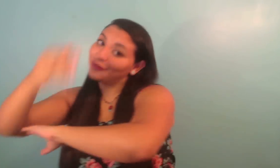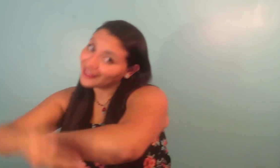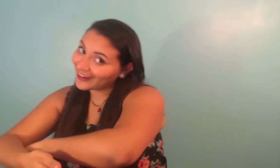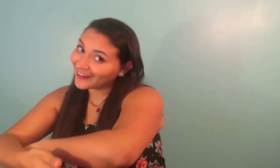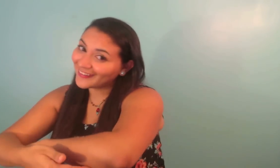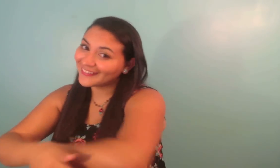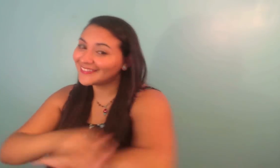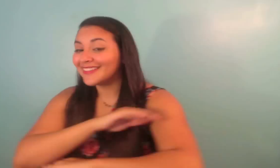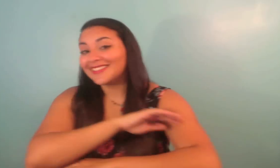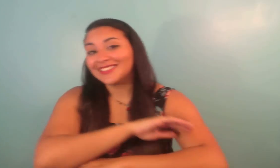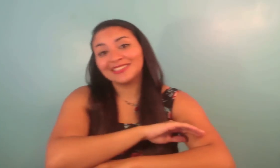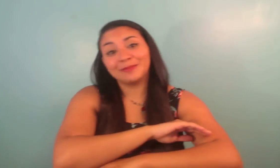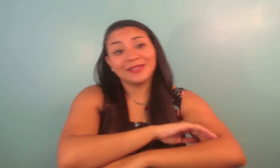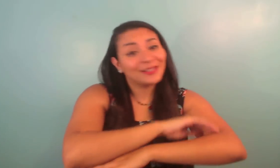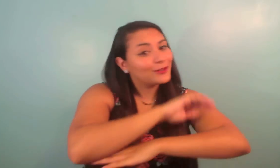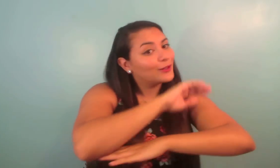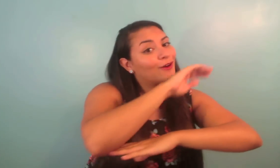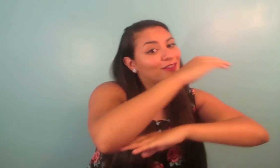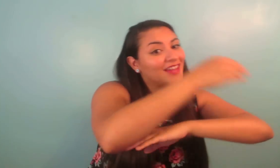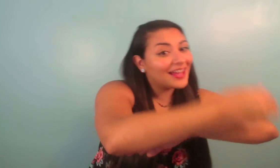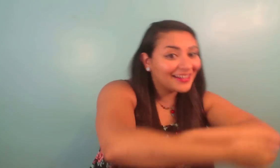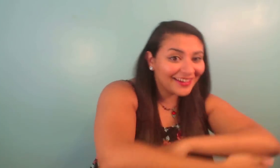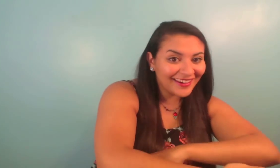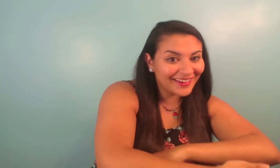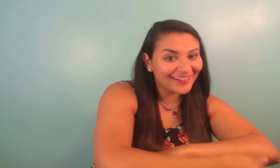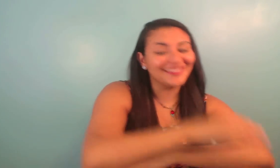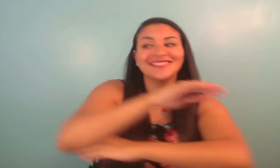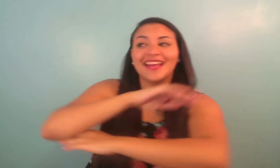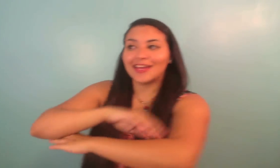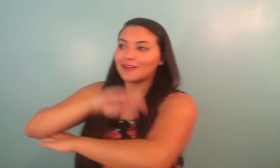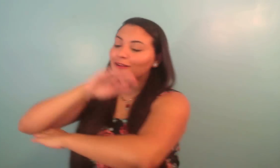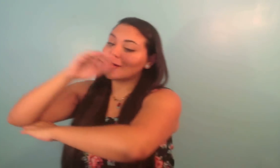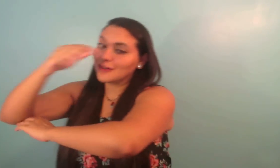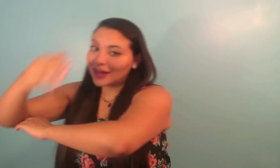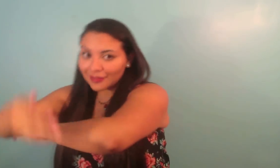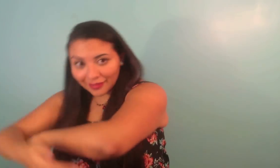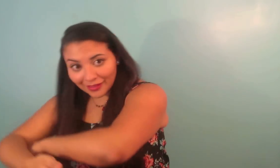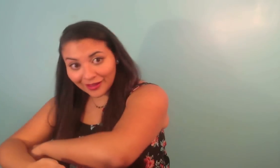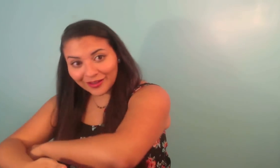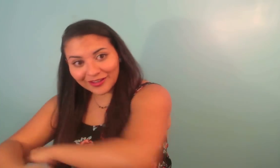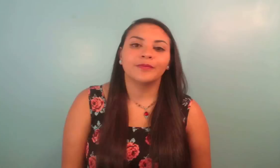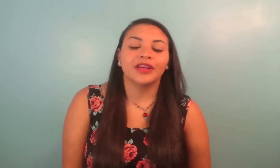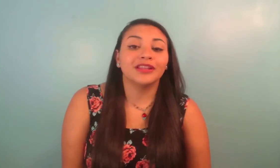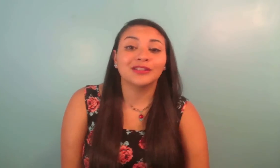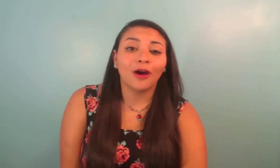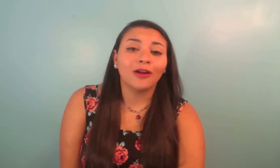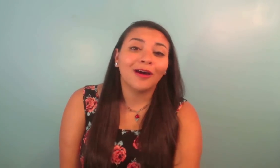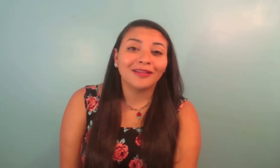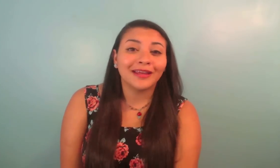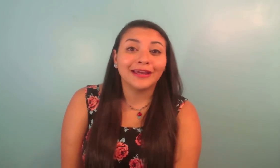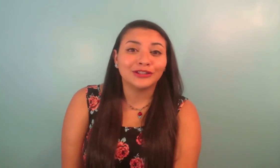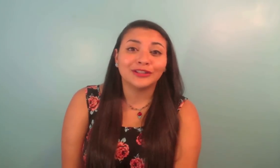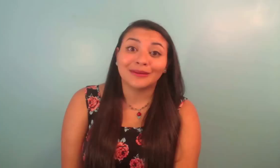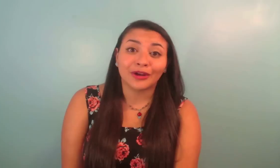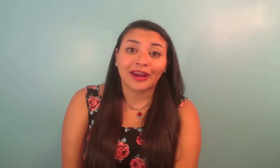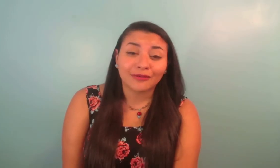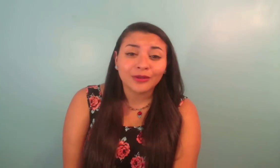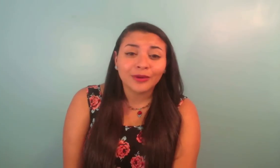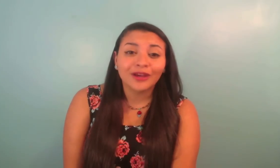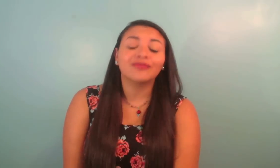there. It's been a long night here and a long night there. And these long, long legs are damn near everywhere. For